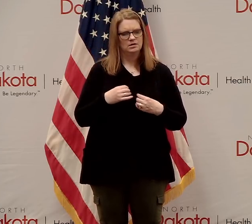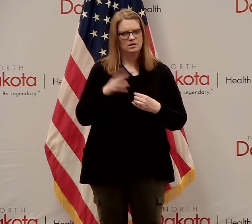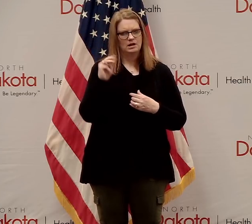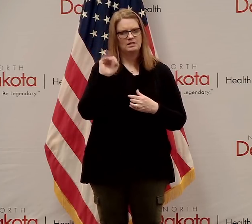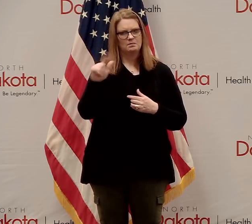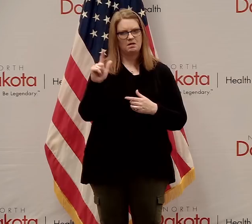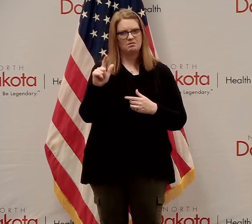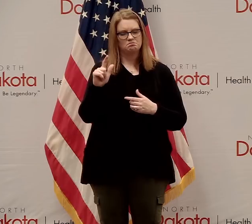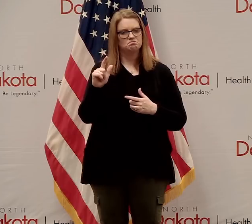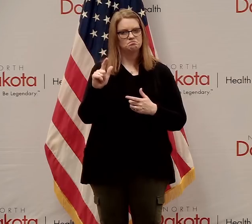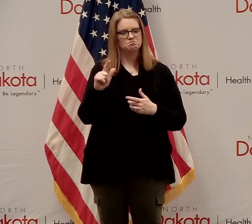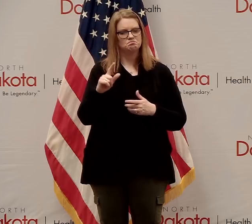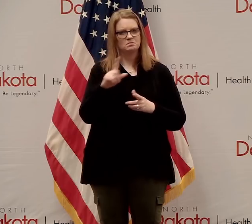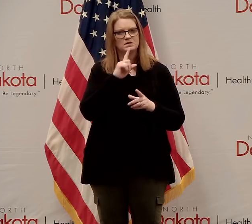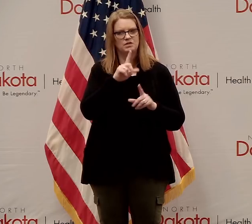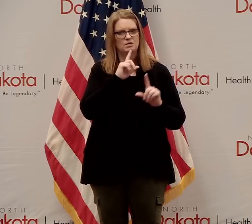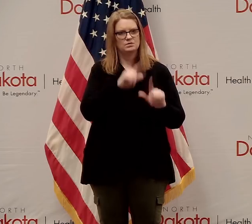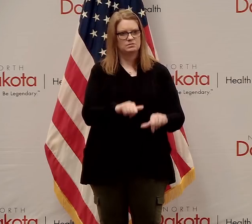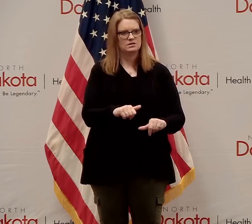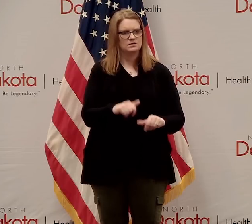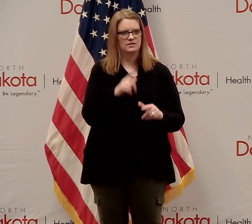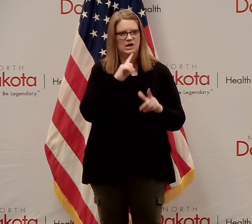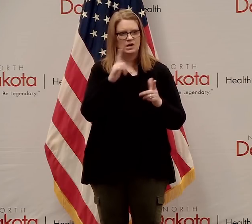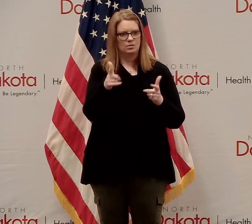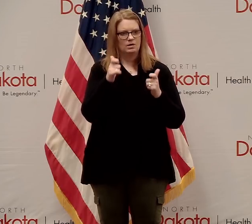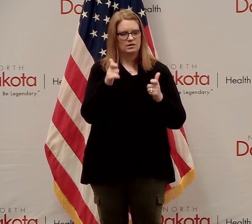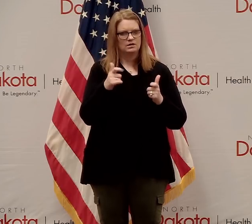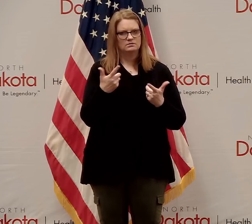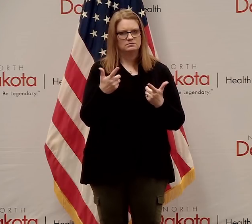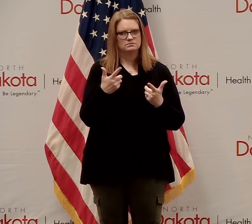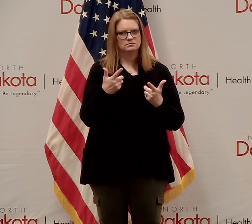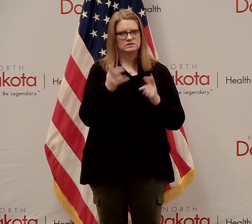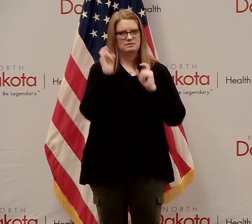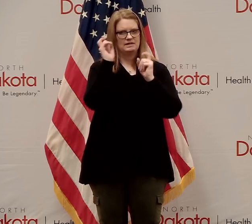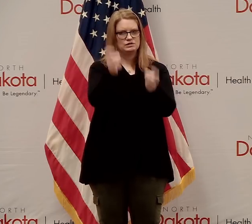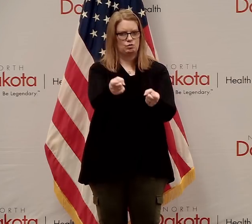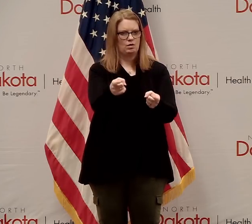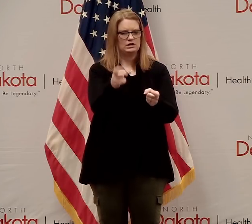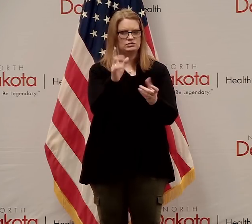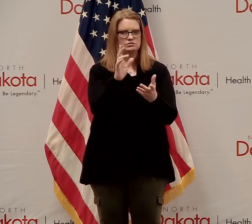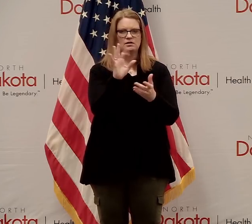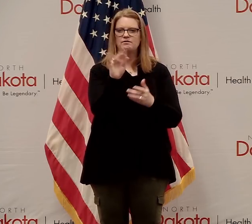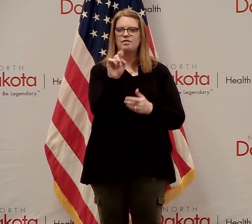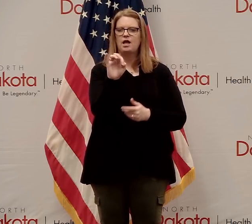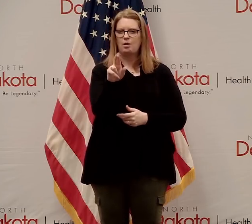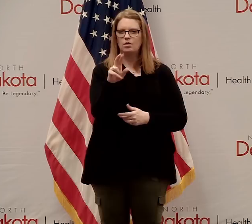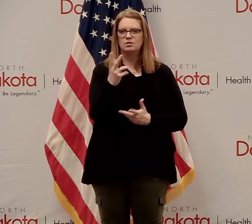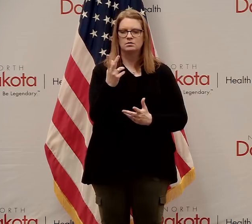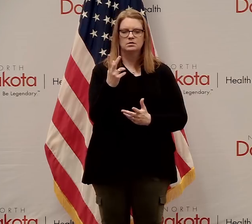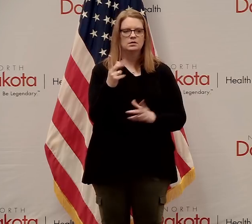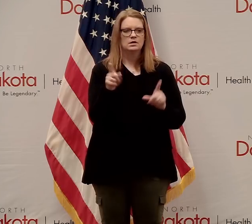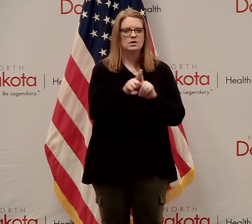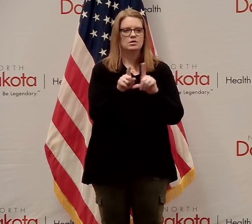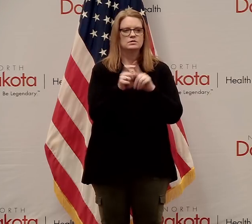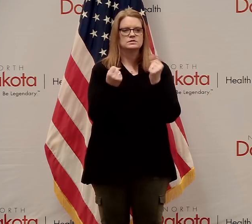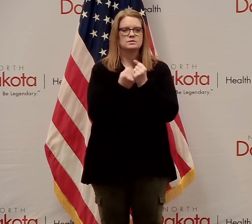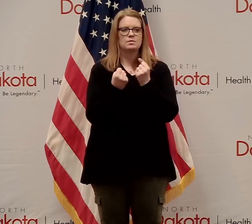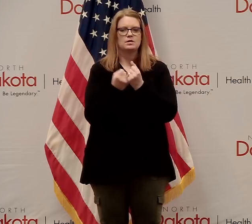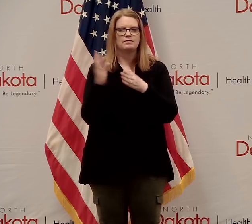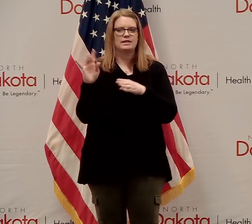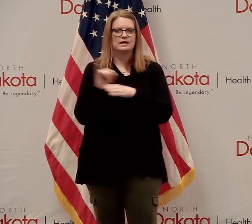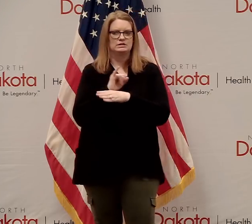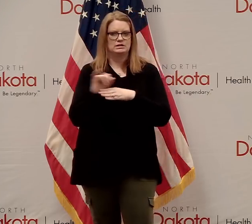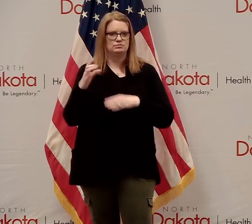mill acted very responsively and very quickly to make this donation. Again, with the support of the Industrial